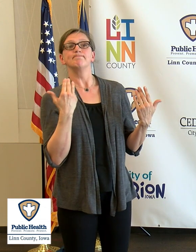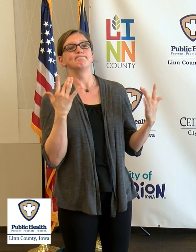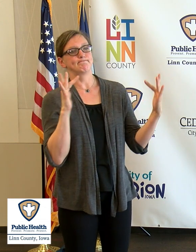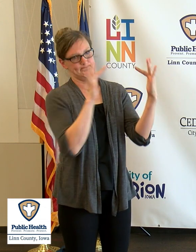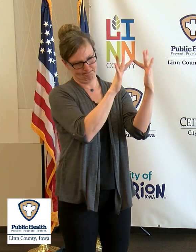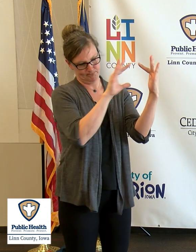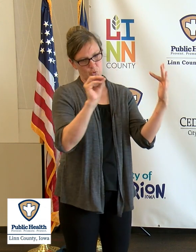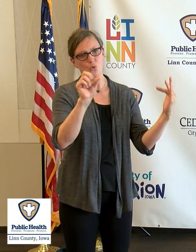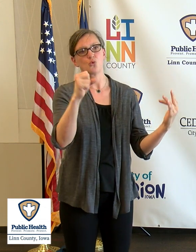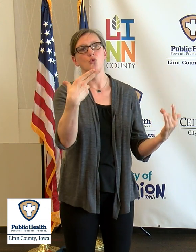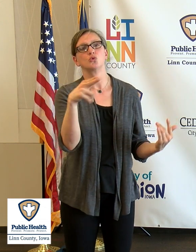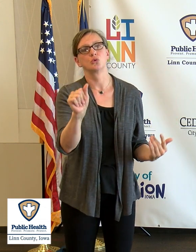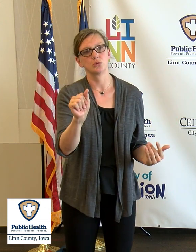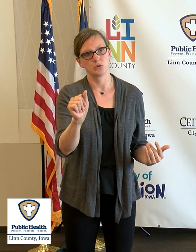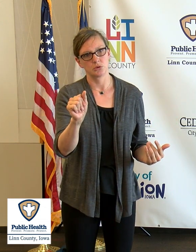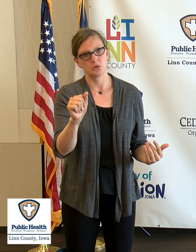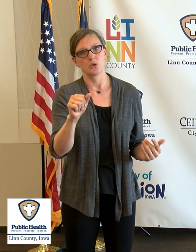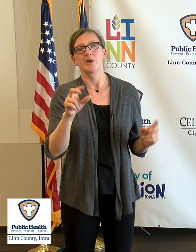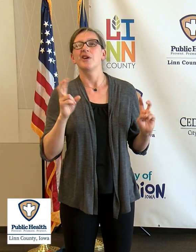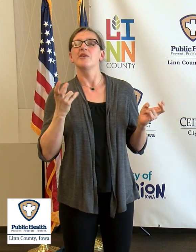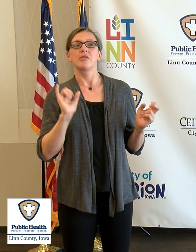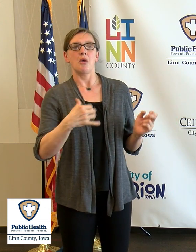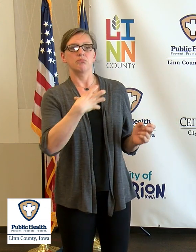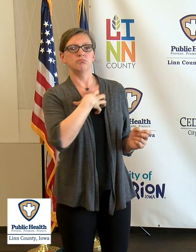their complaint line, and that phone number is